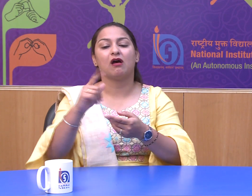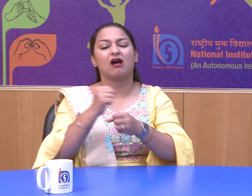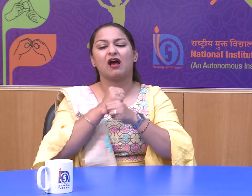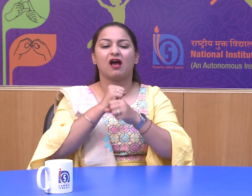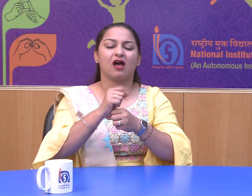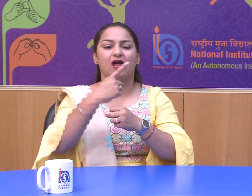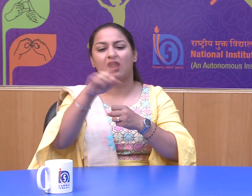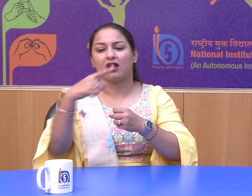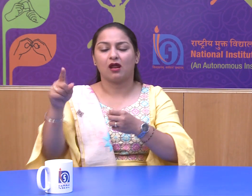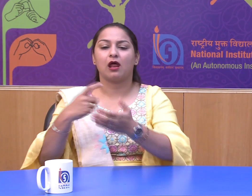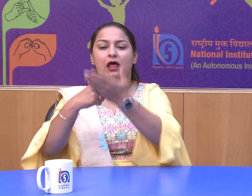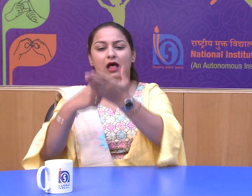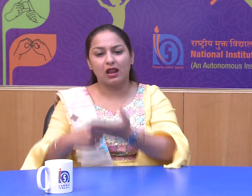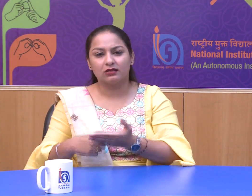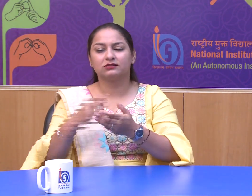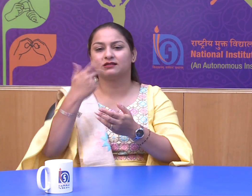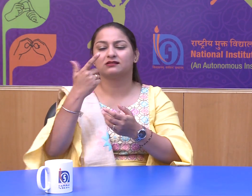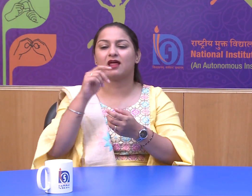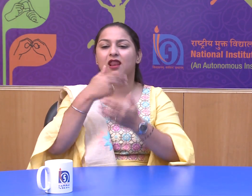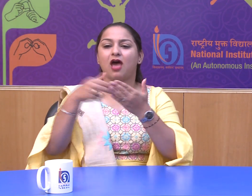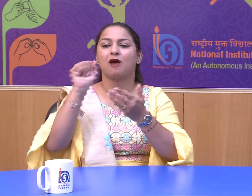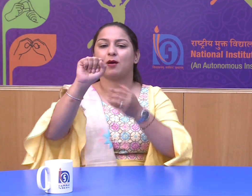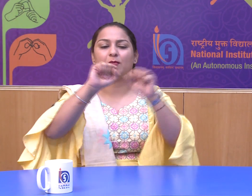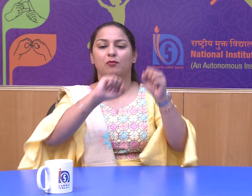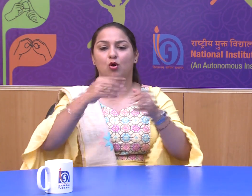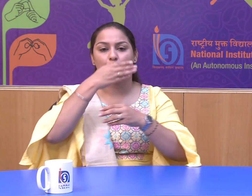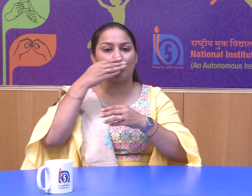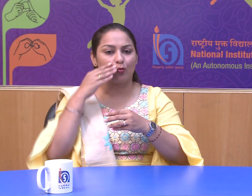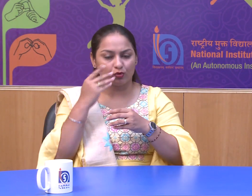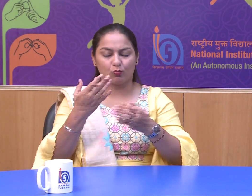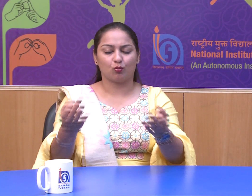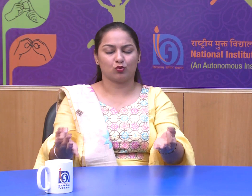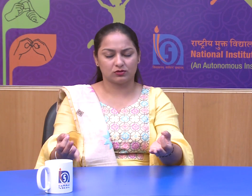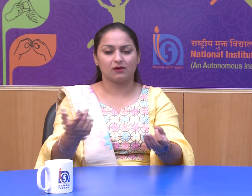many religions, especially Buddhism and Hindu religion.